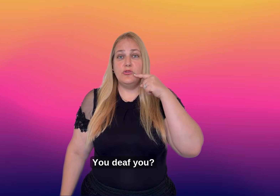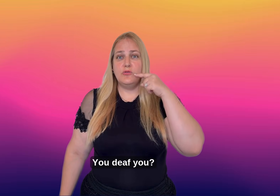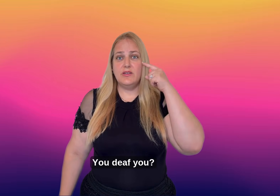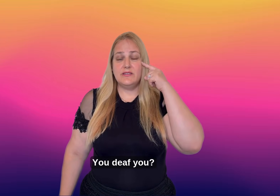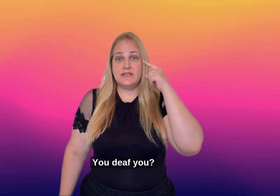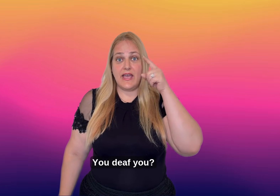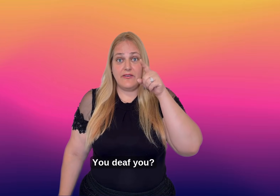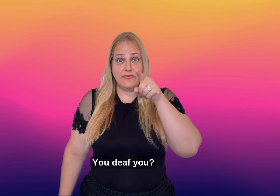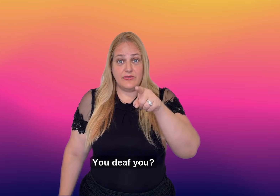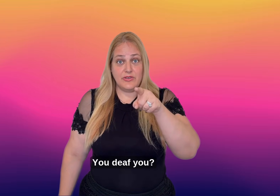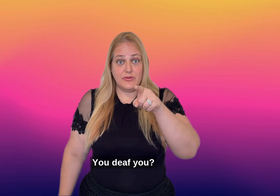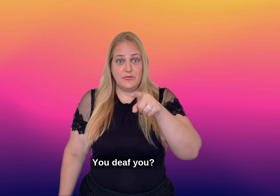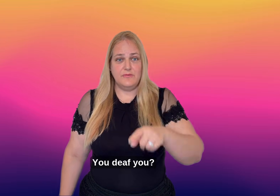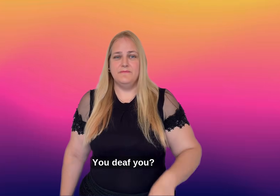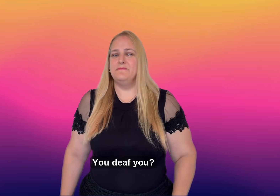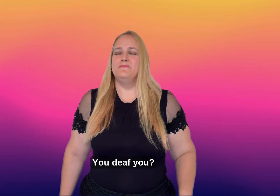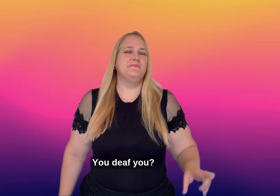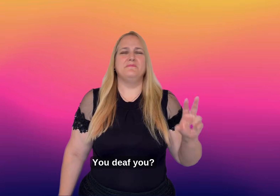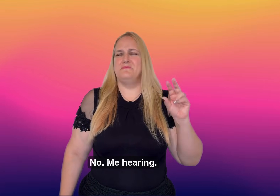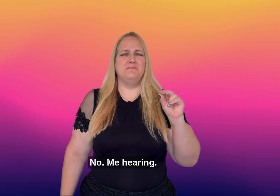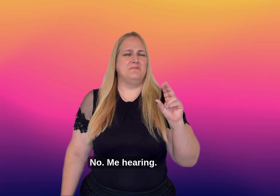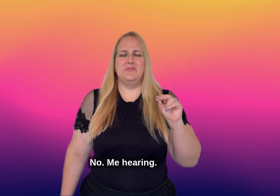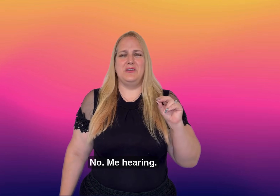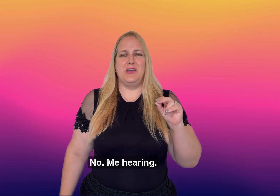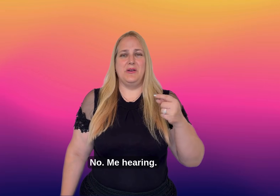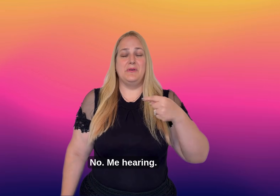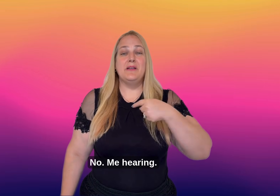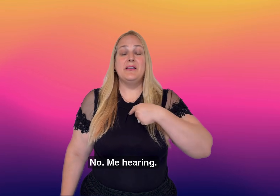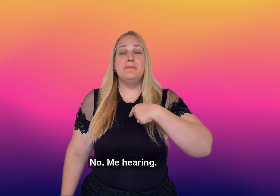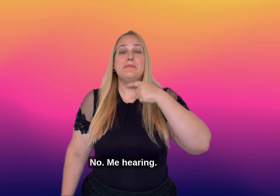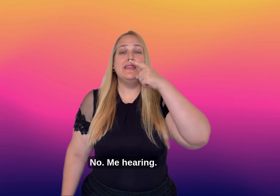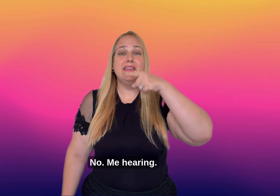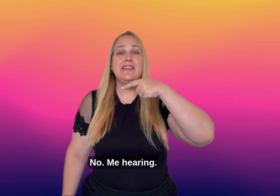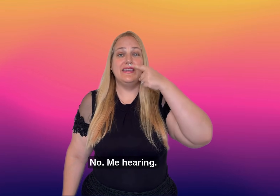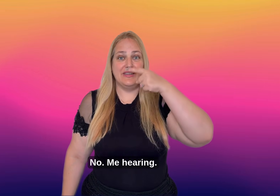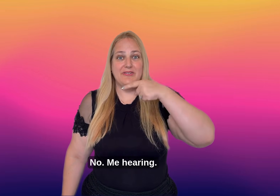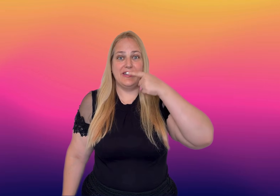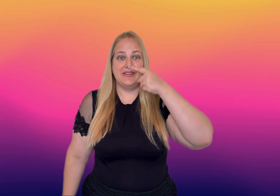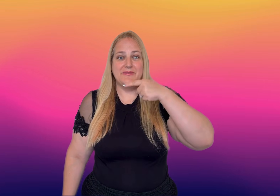You, deaf, you? No, me, hearing.